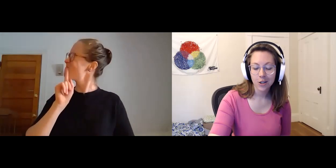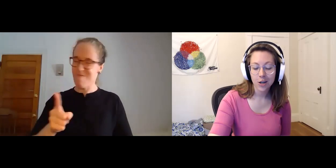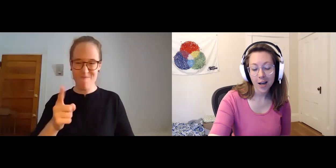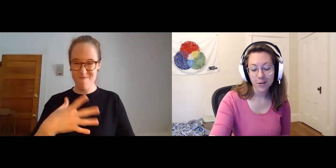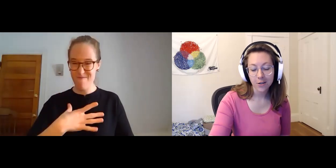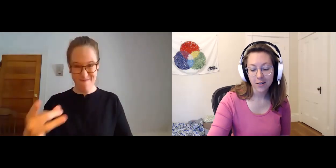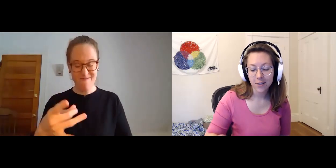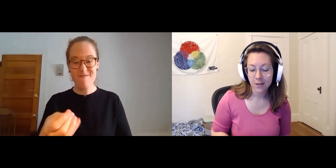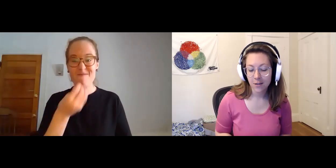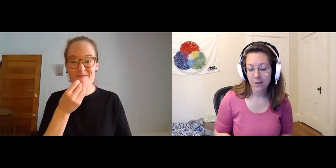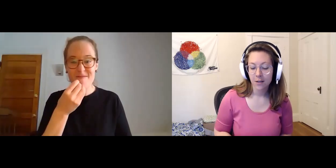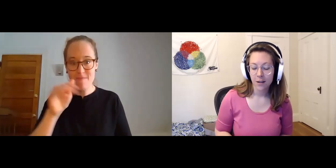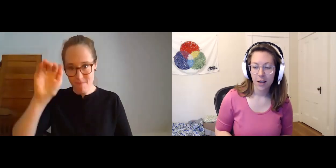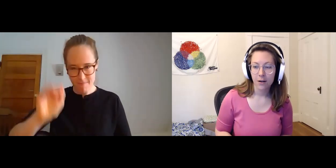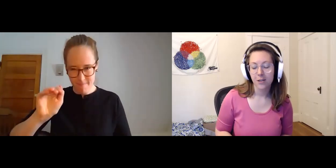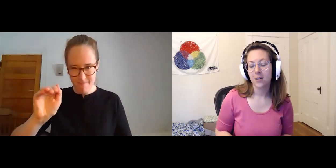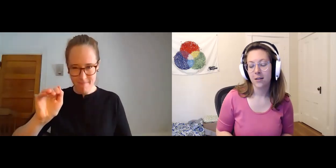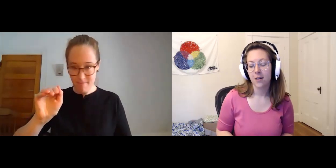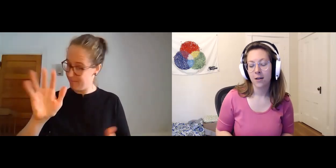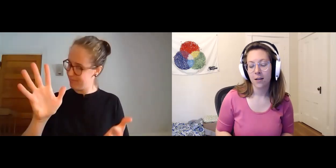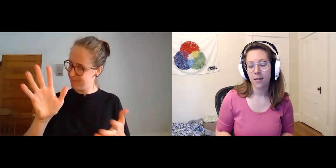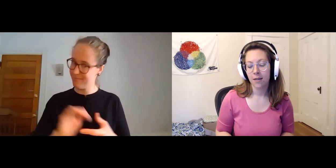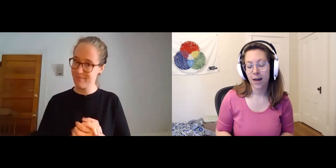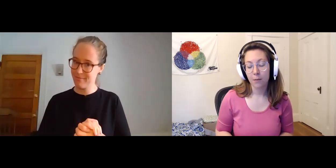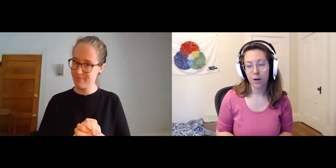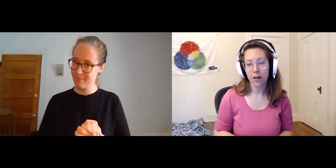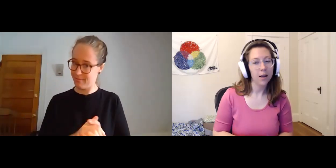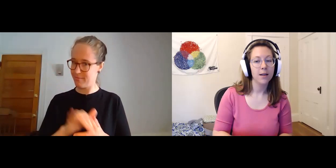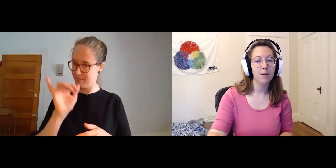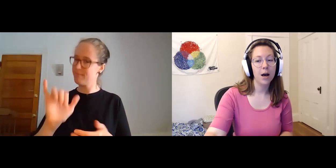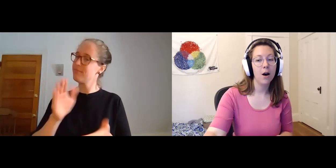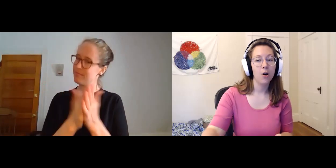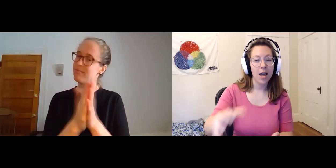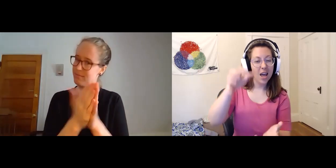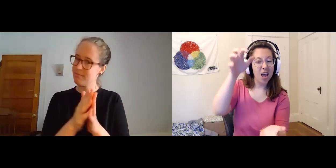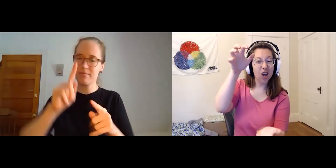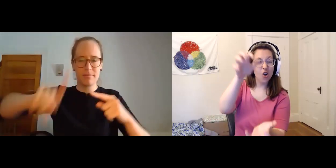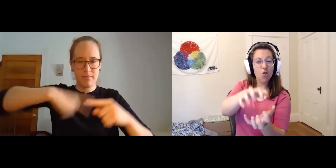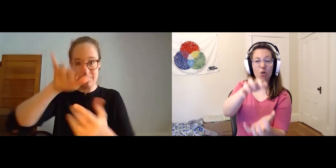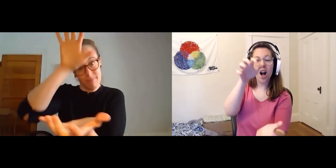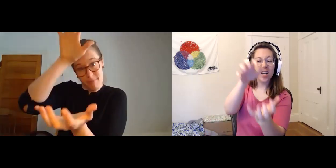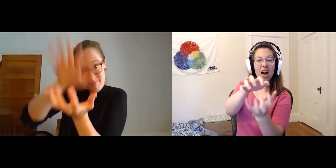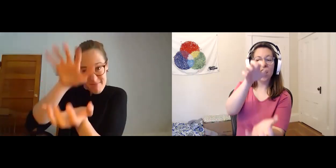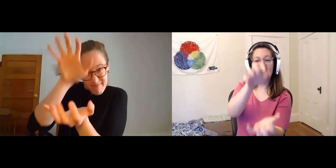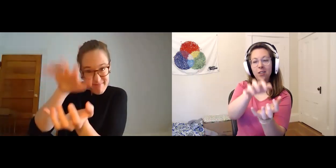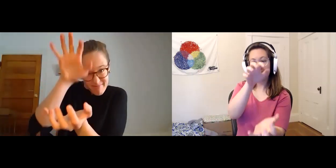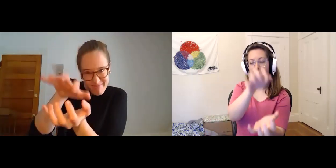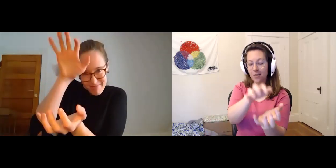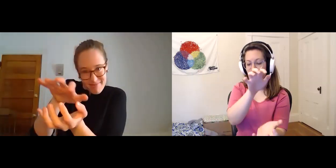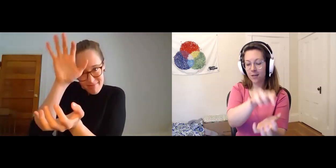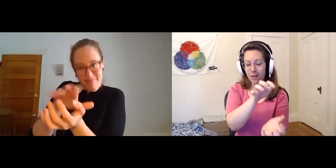a child. And that book is about a